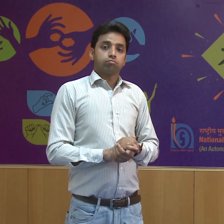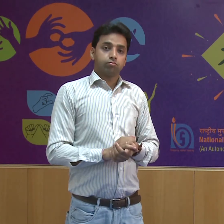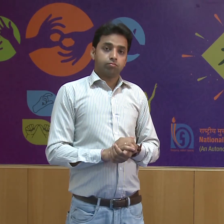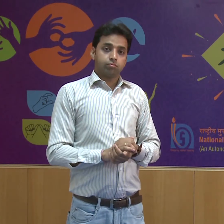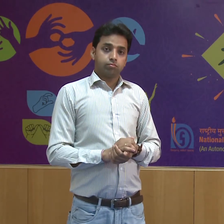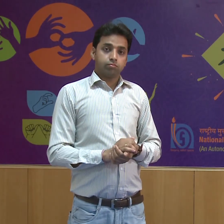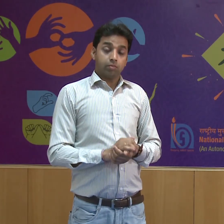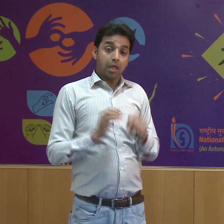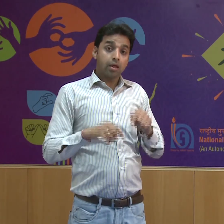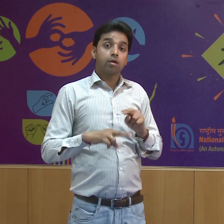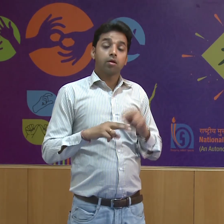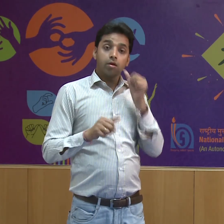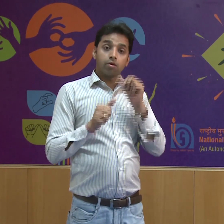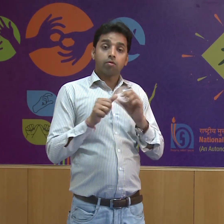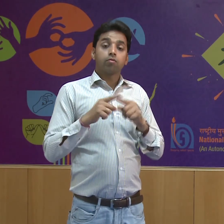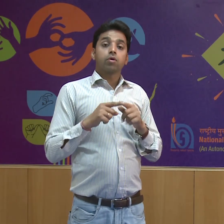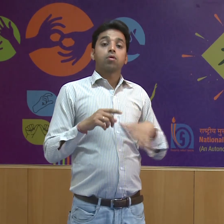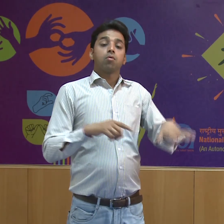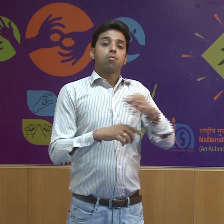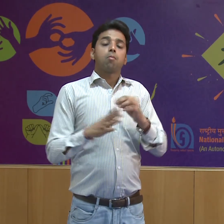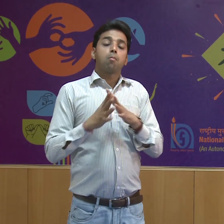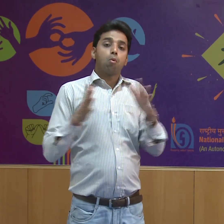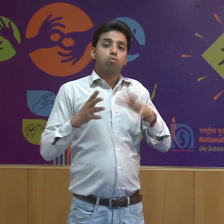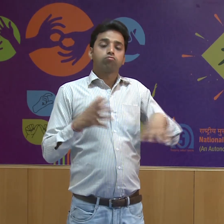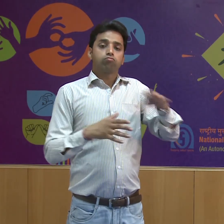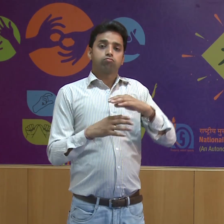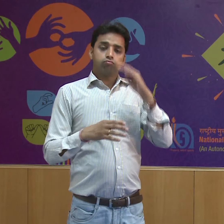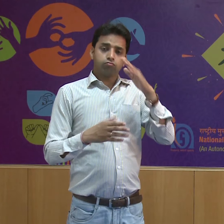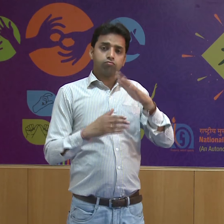In fact, most of them had crossed the age of going to school.